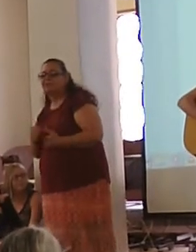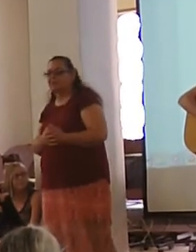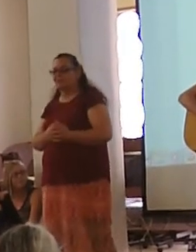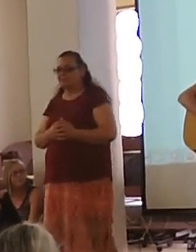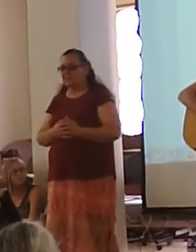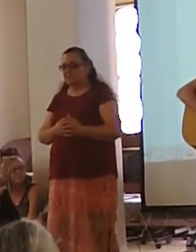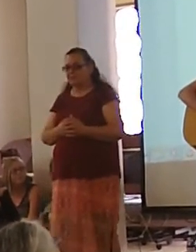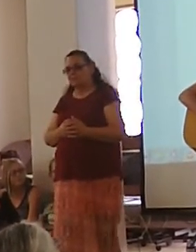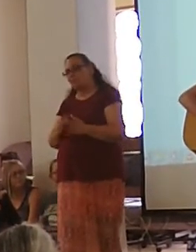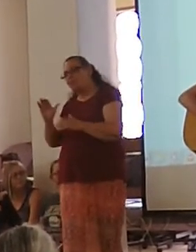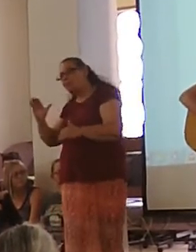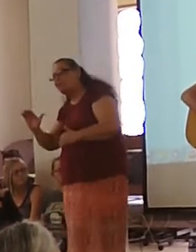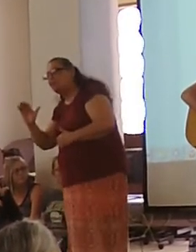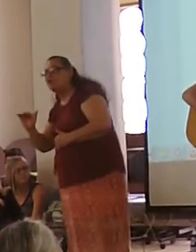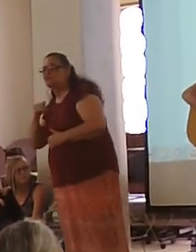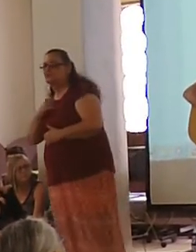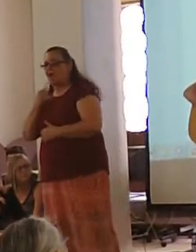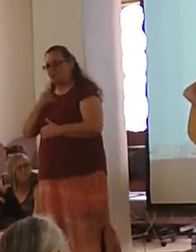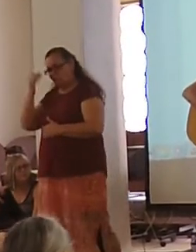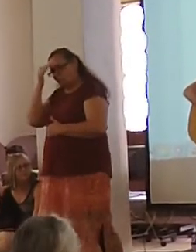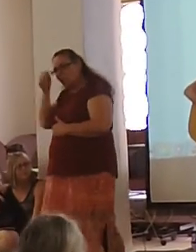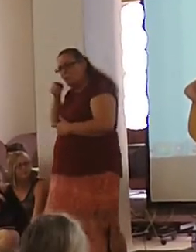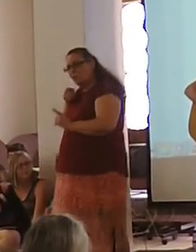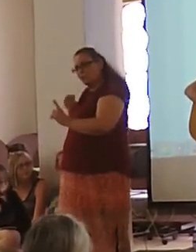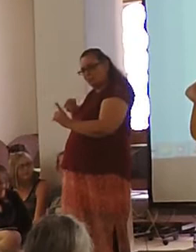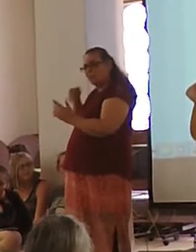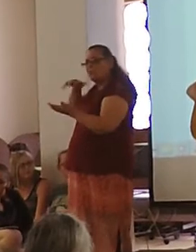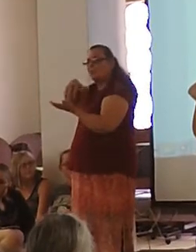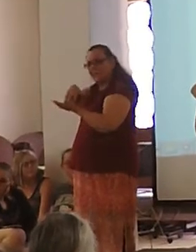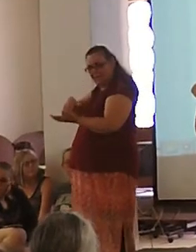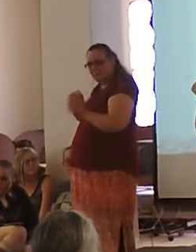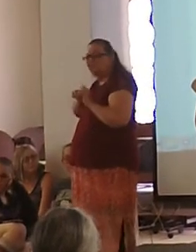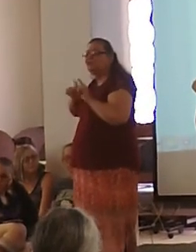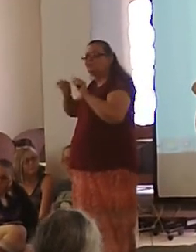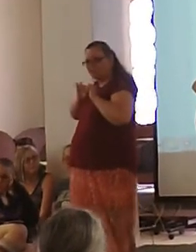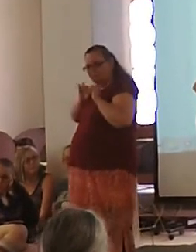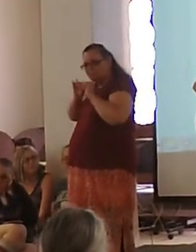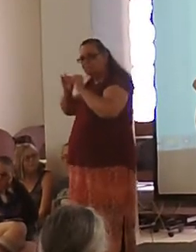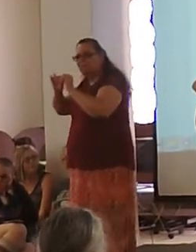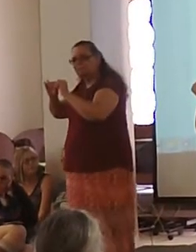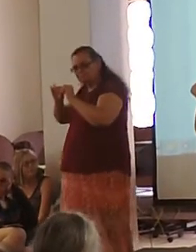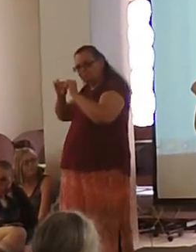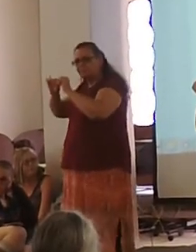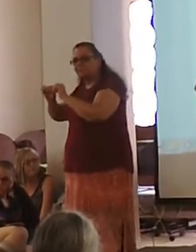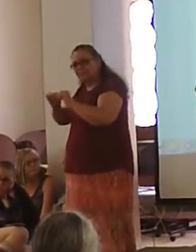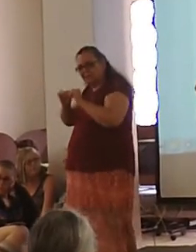think. Oh, little Johnny, you knew you were weak, but you still stayed on him